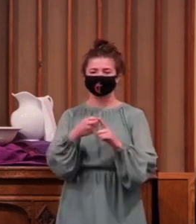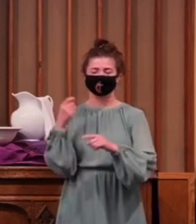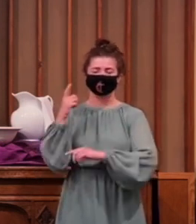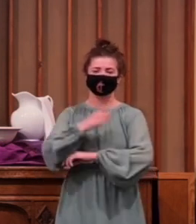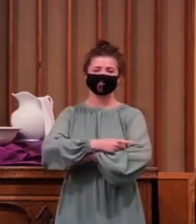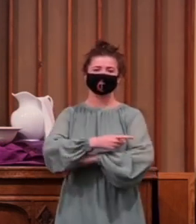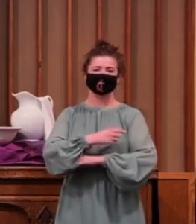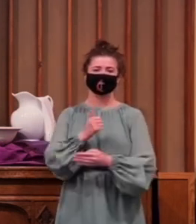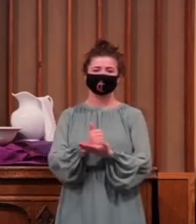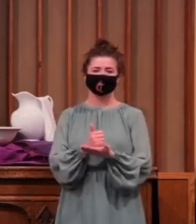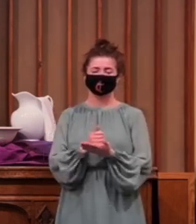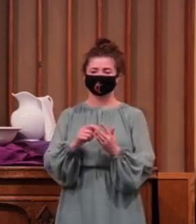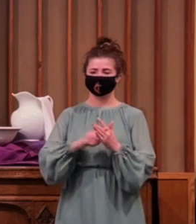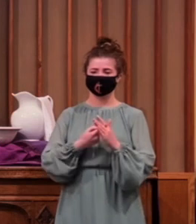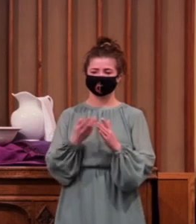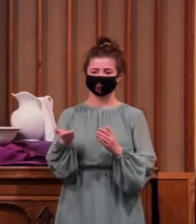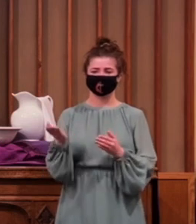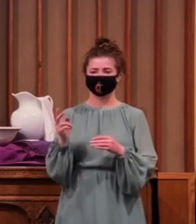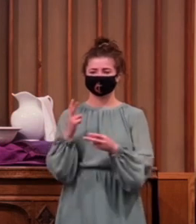visit feeling fresh and clean.